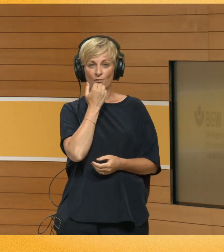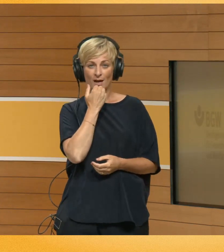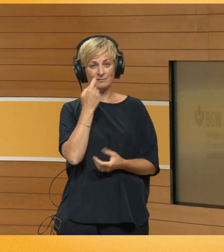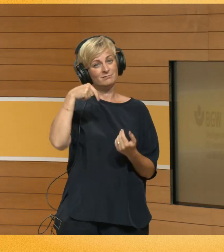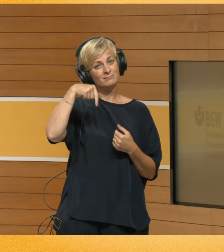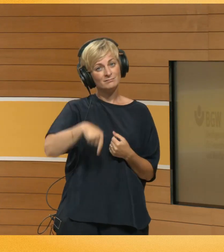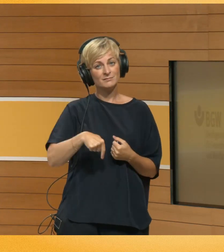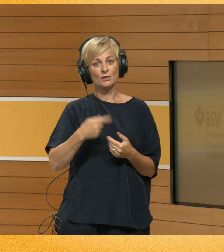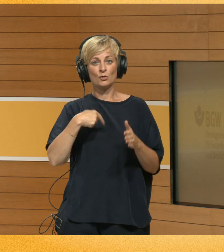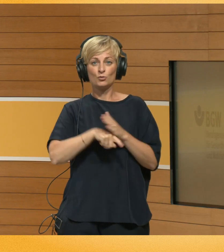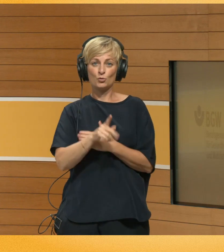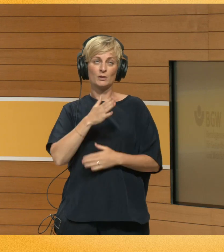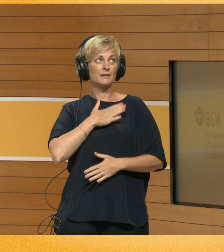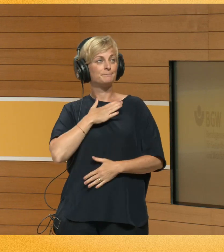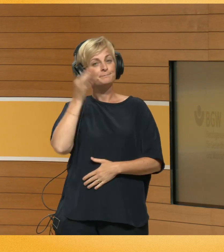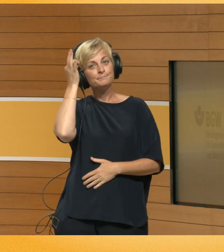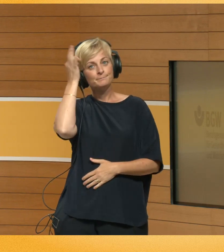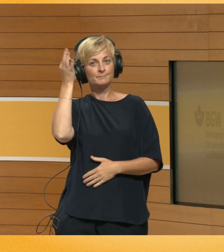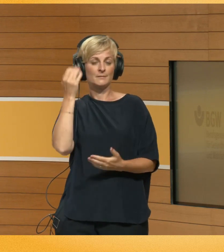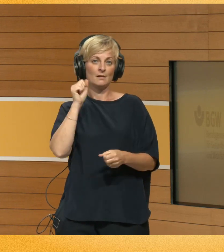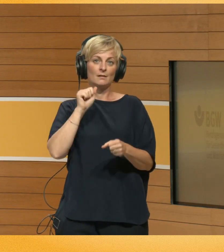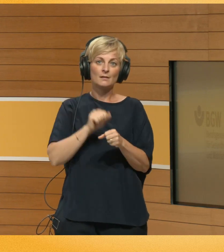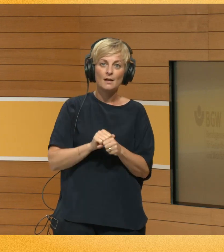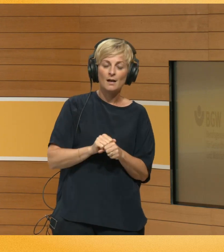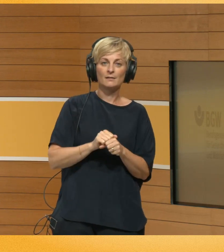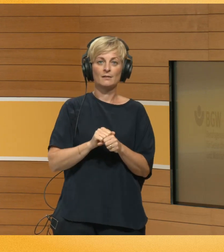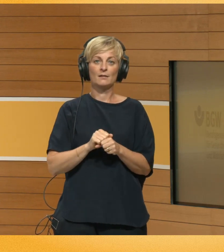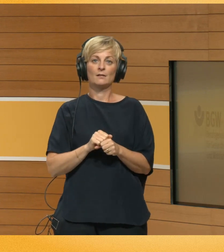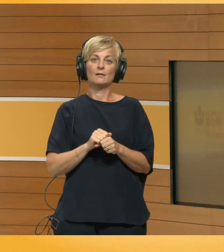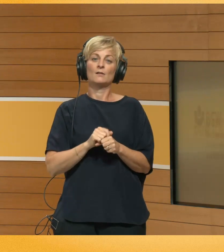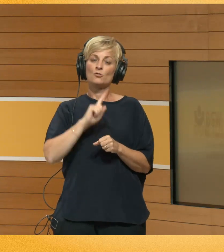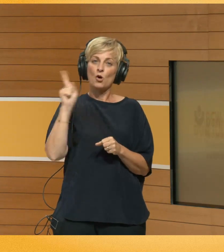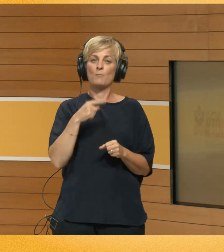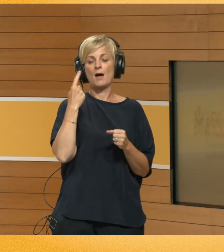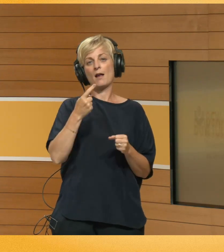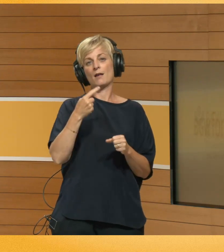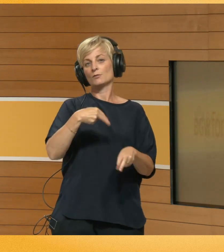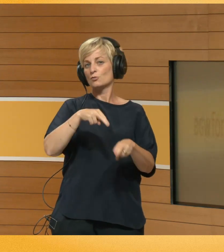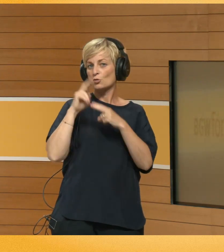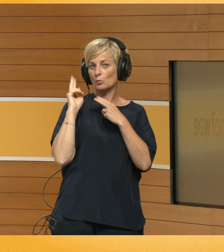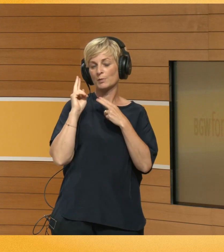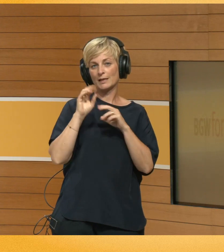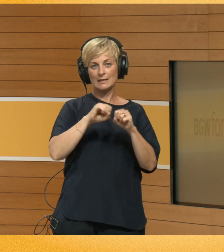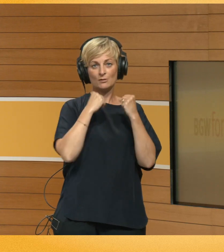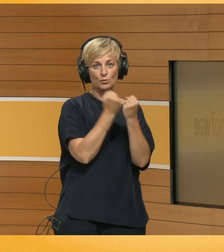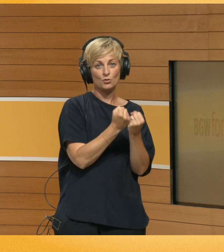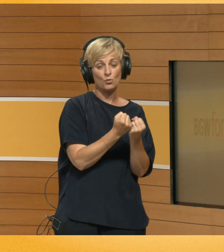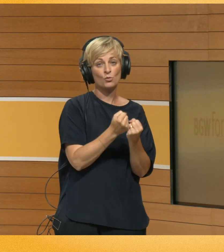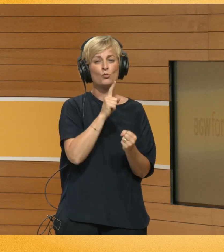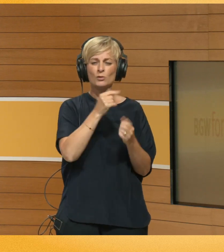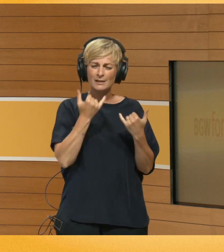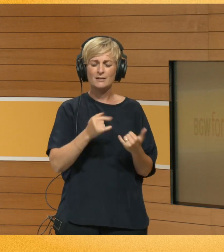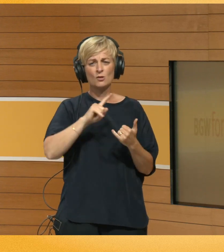to think about this and acknowledge all those workers that were going out there to work when they were telling us to stay